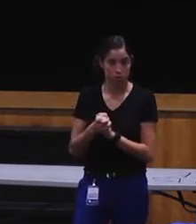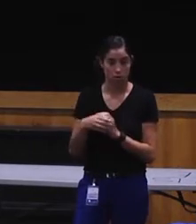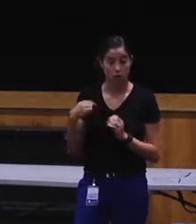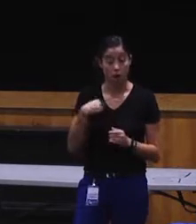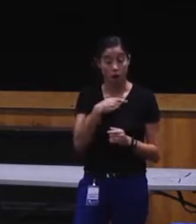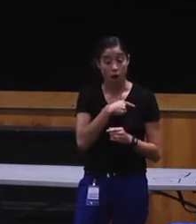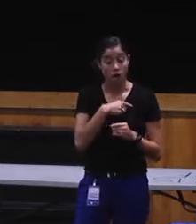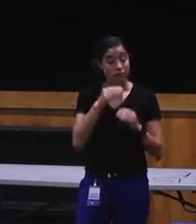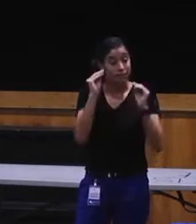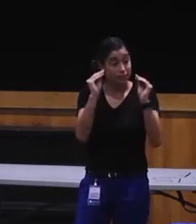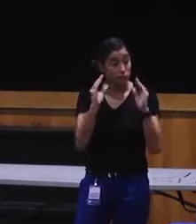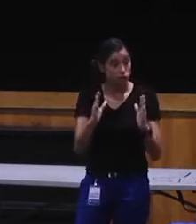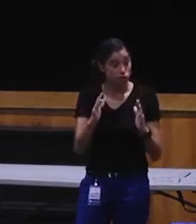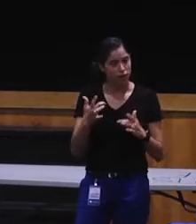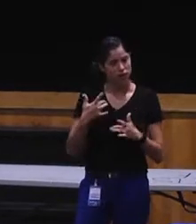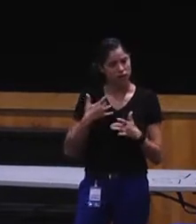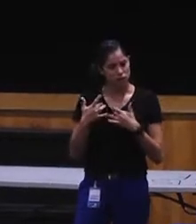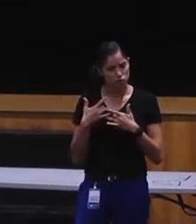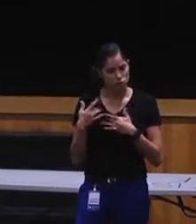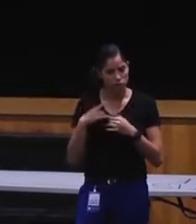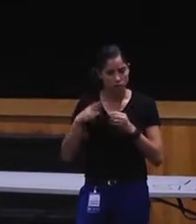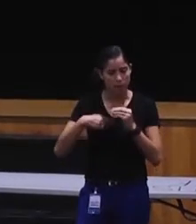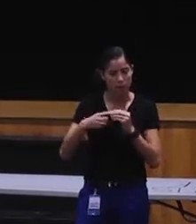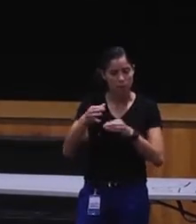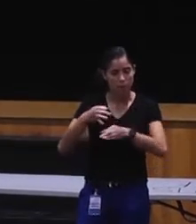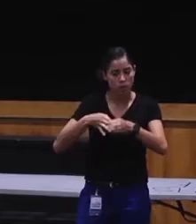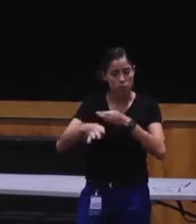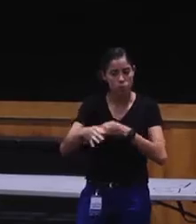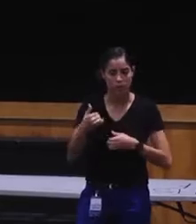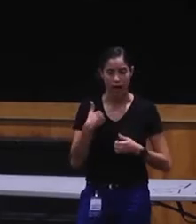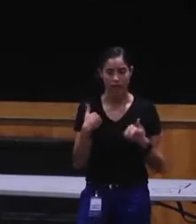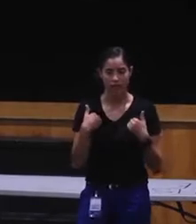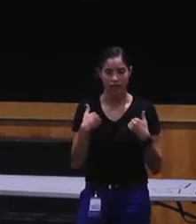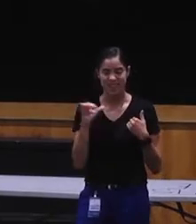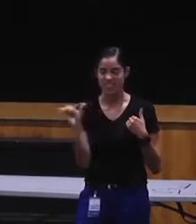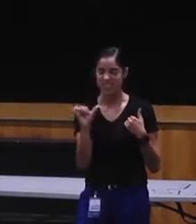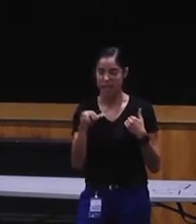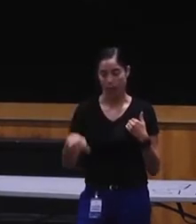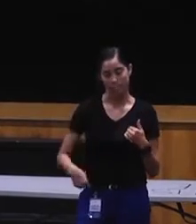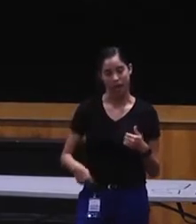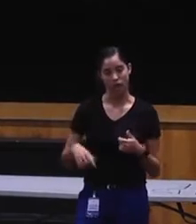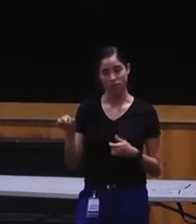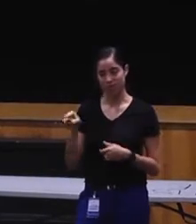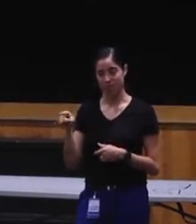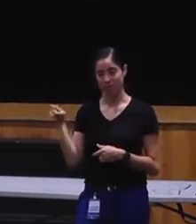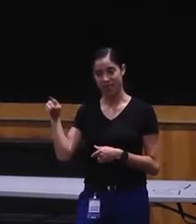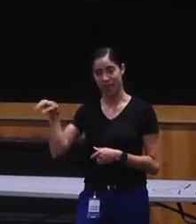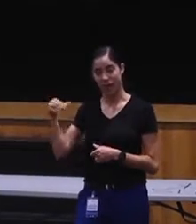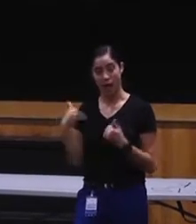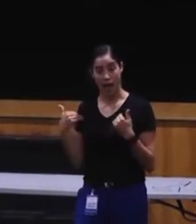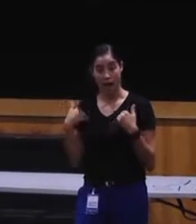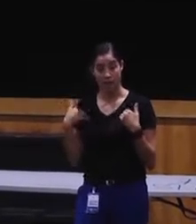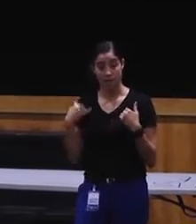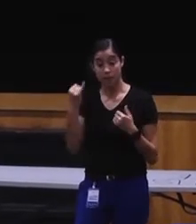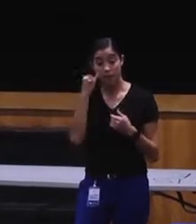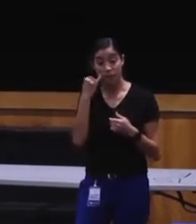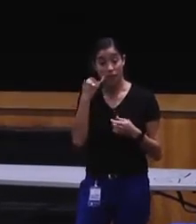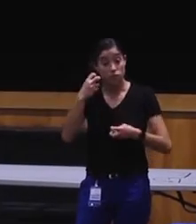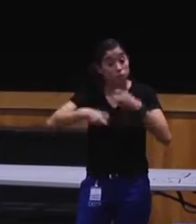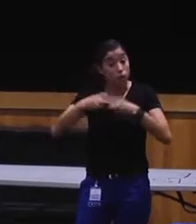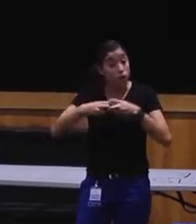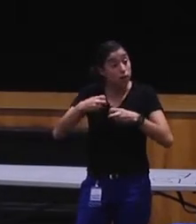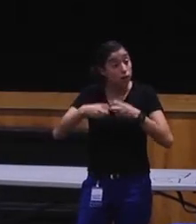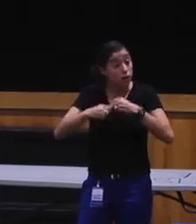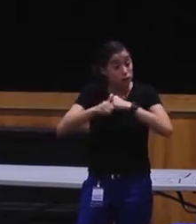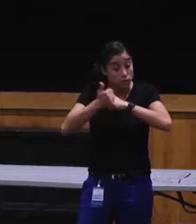our teachers are very concerned about substitutes having the same badge that they have, because in a time of crisis, they